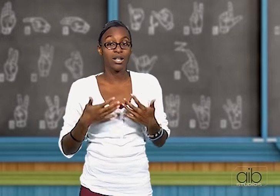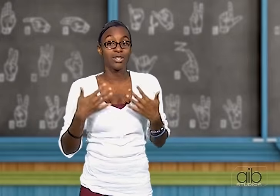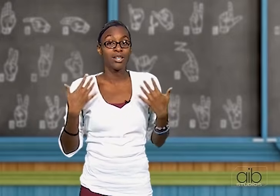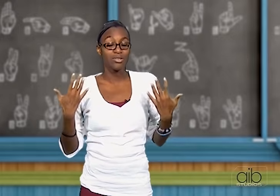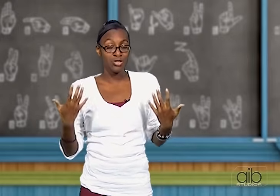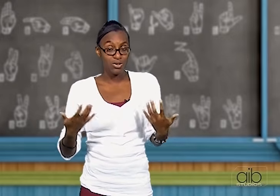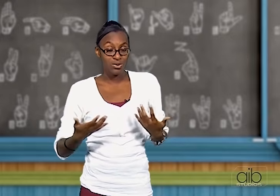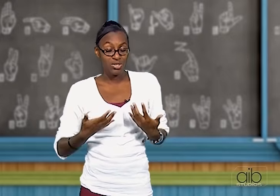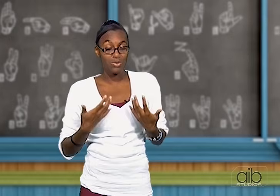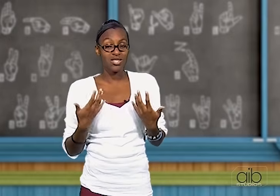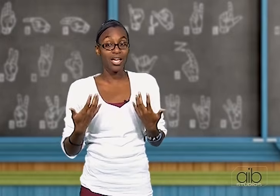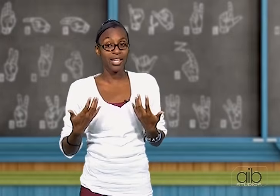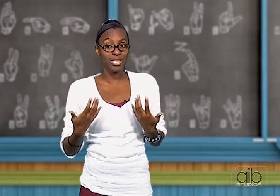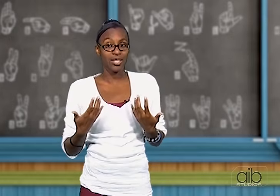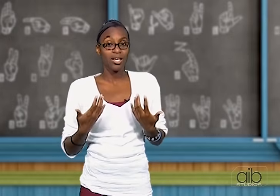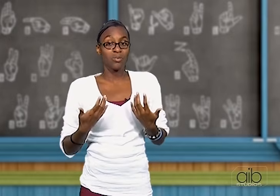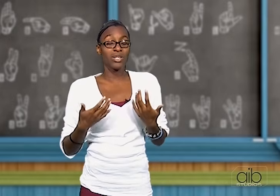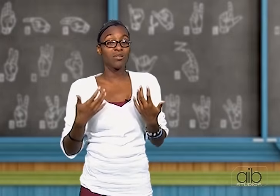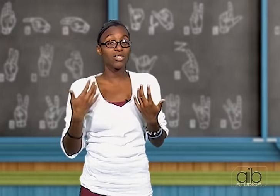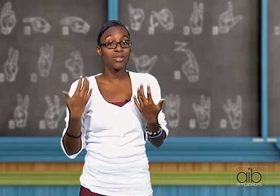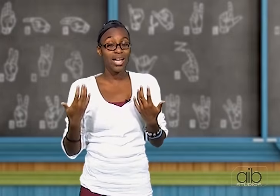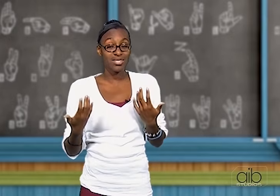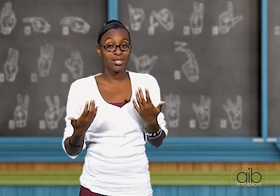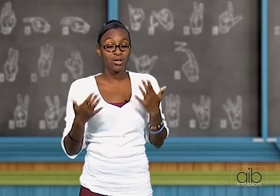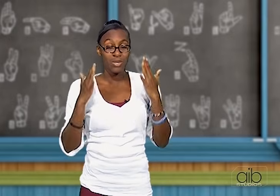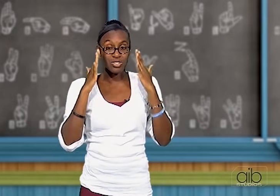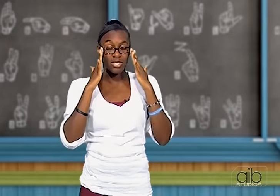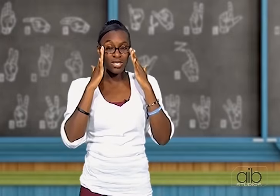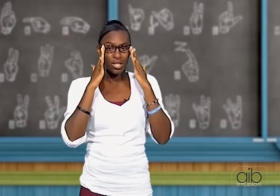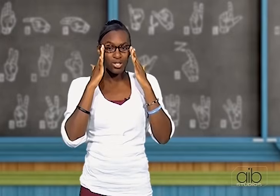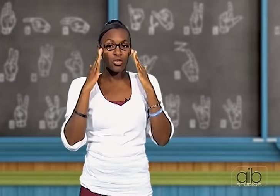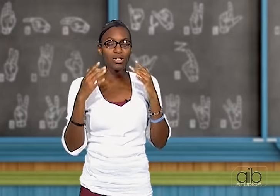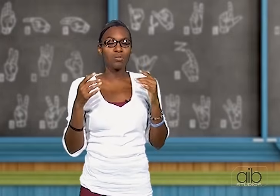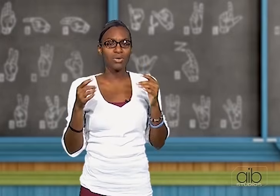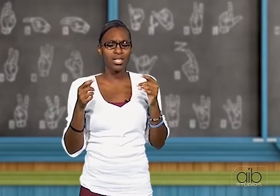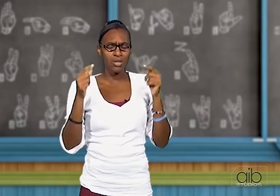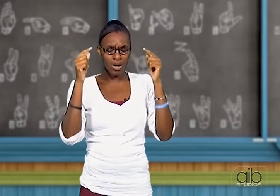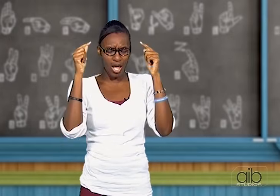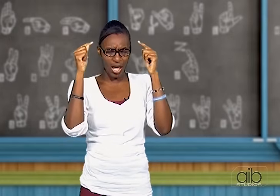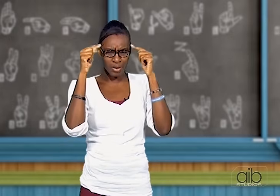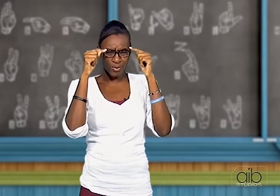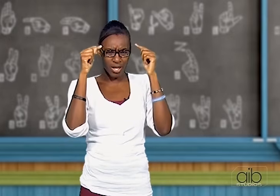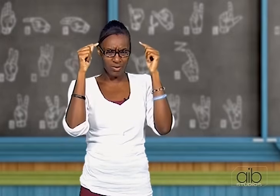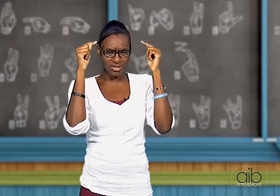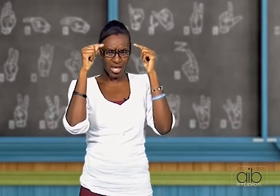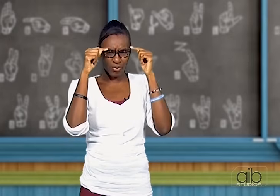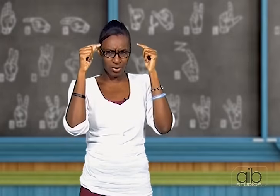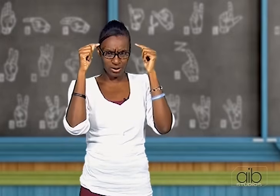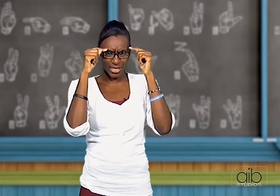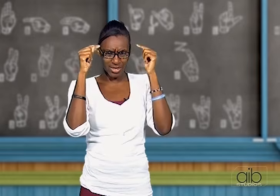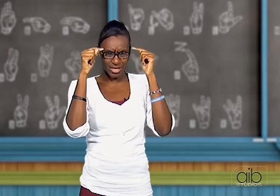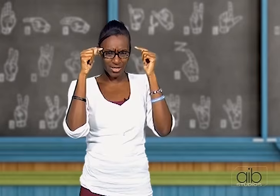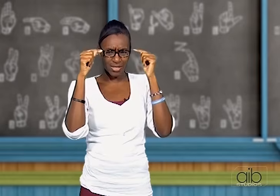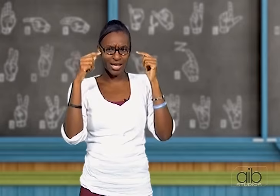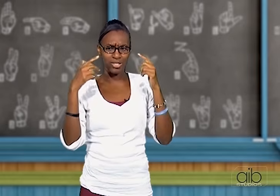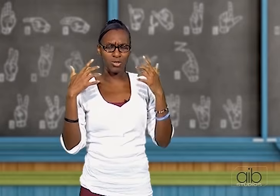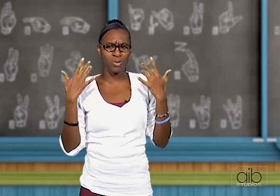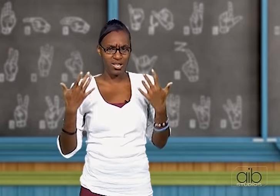are new to signing. Whenever you're asking a question, you're going to bring your eyebrows downward like this, like you're